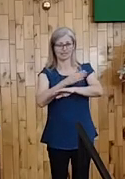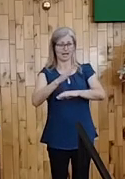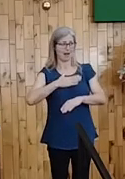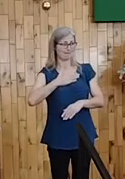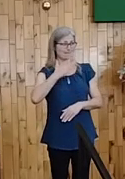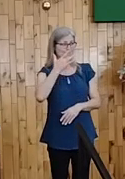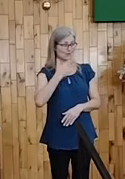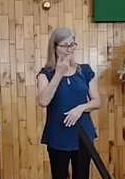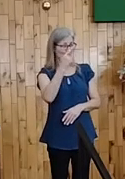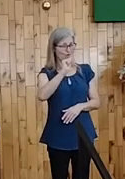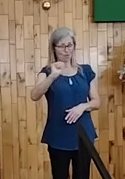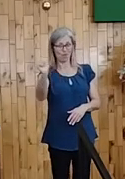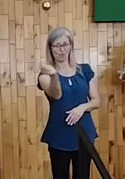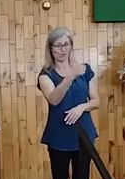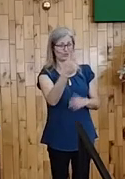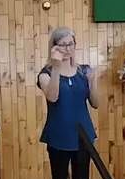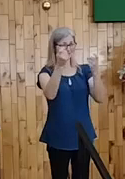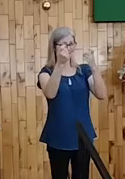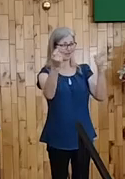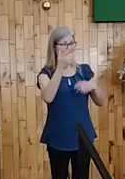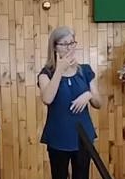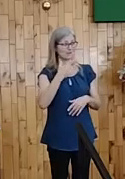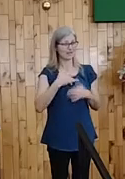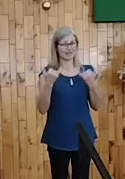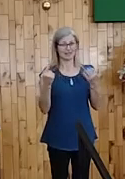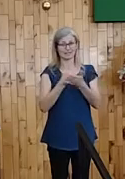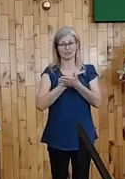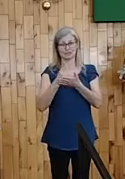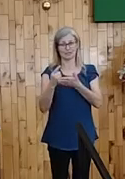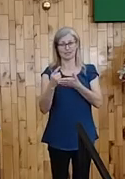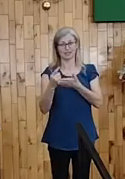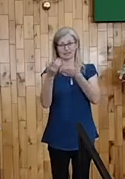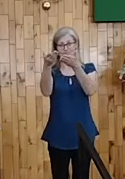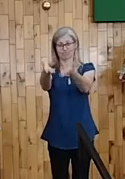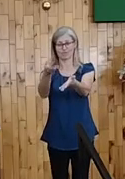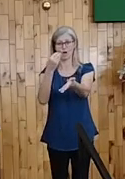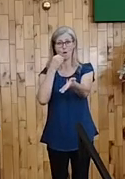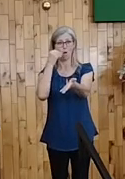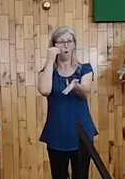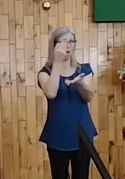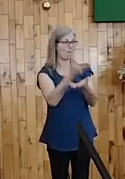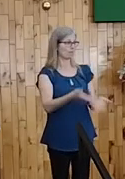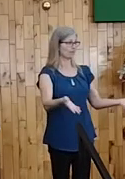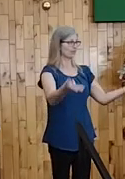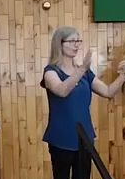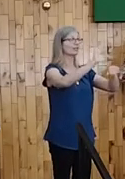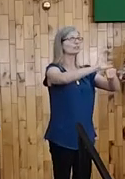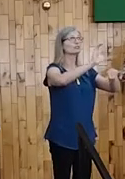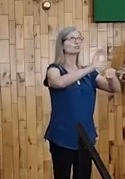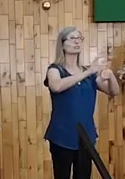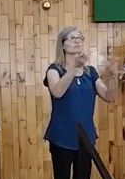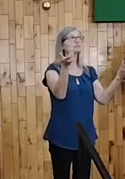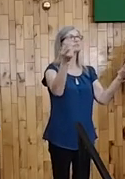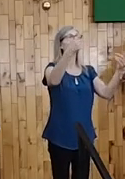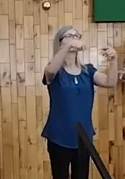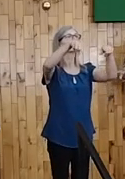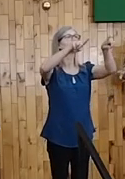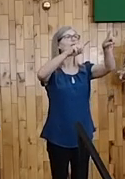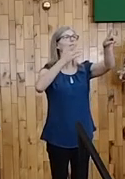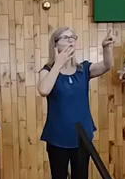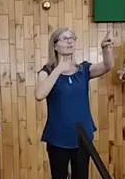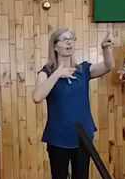to all our members who are celebrating a birthday this week, at home or here at church. If anybody's having a birthday,